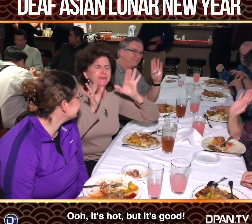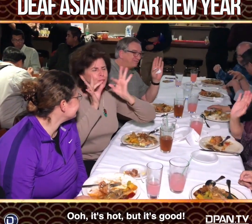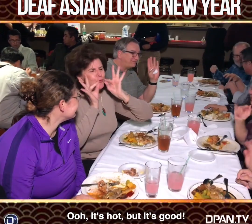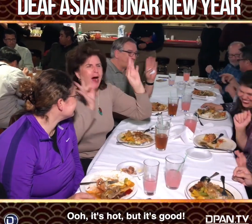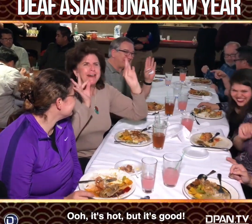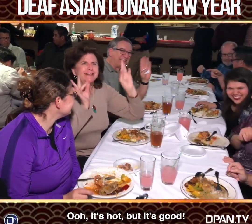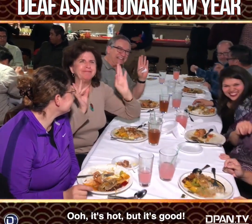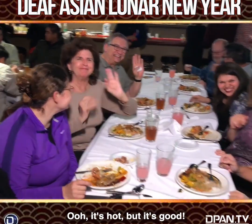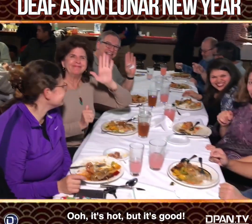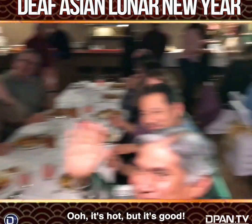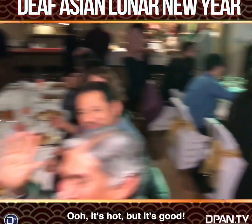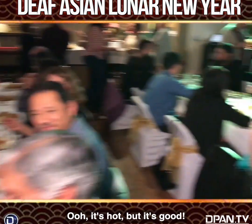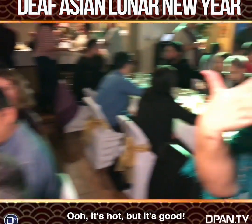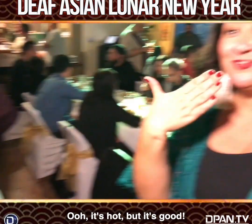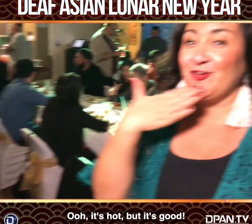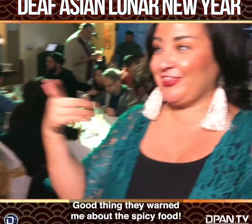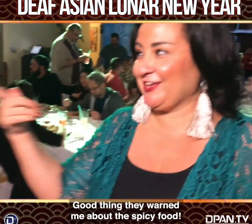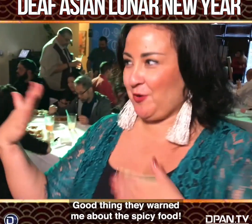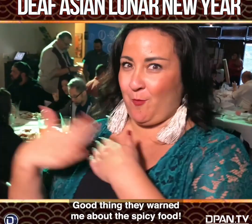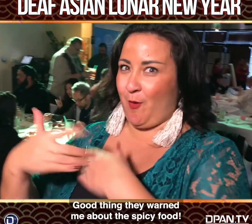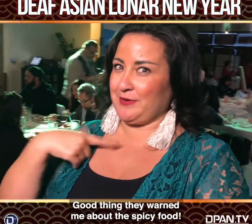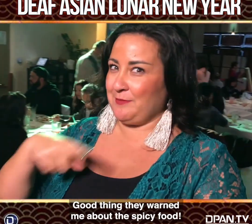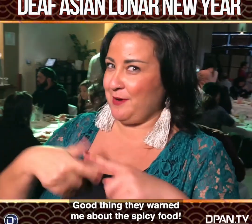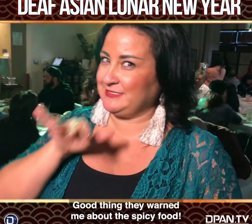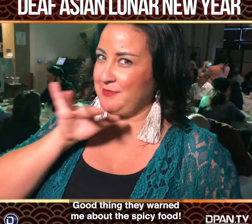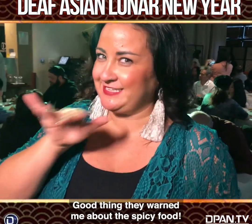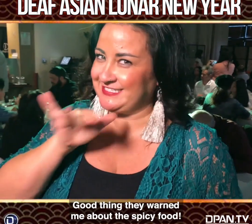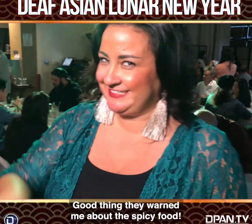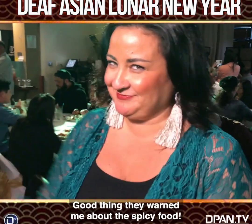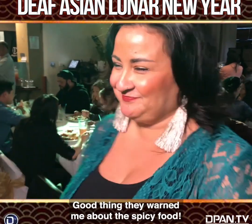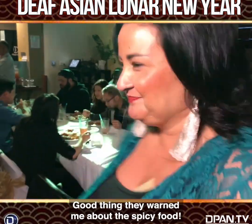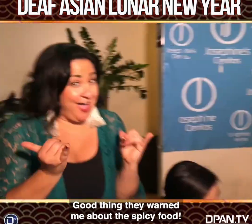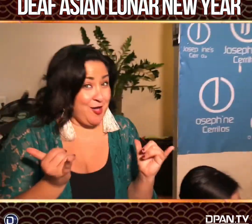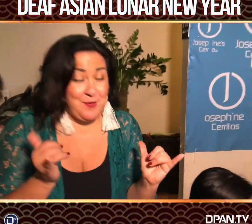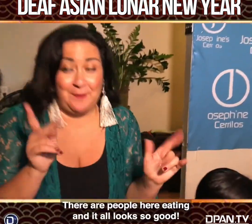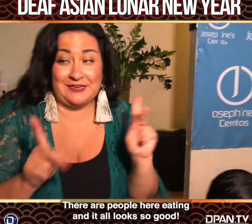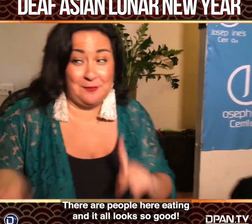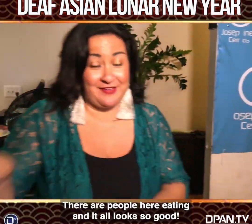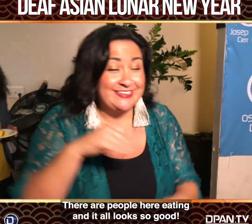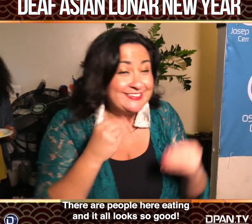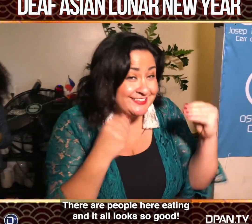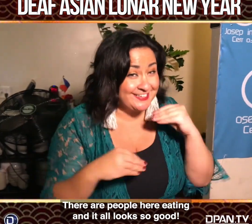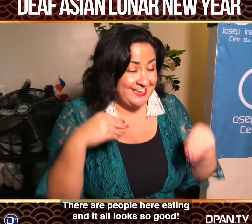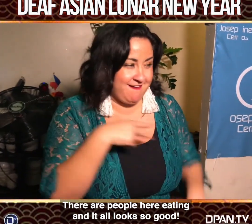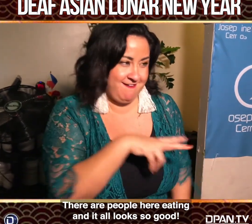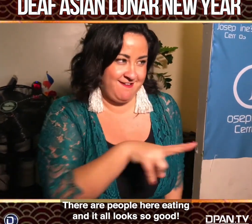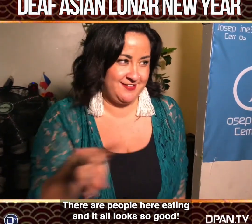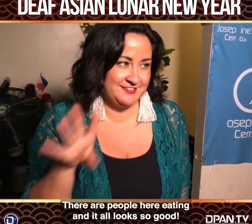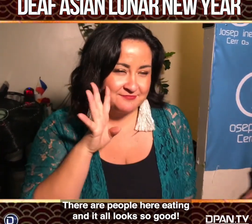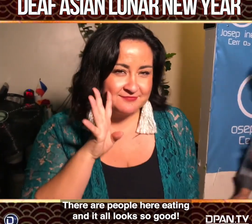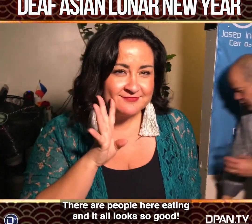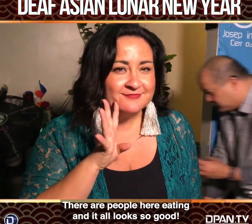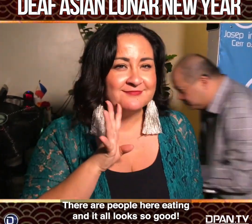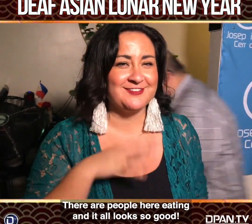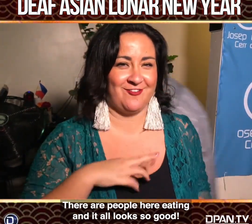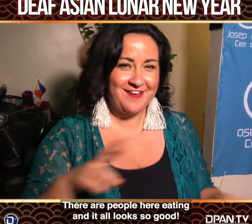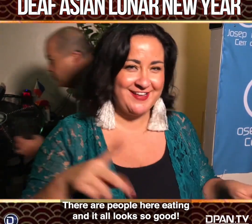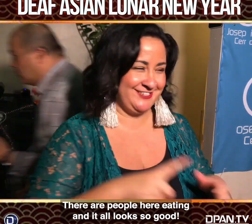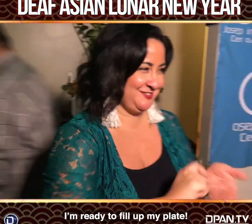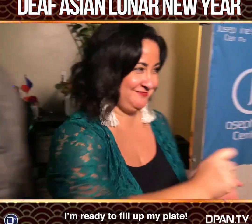good. Good thing they warned me about the spicy food. There are people here eating and it all looks so good. I'm ready to